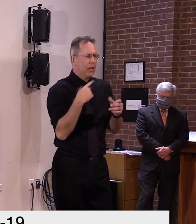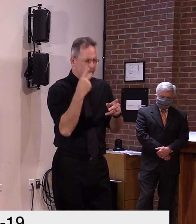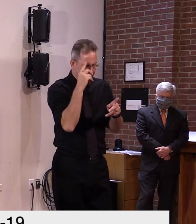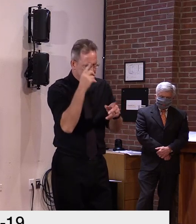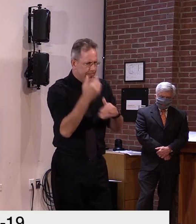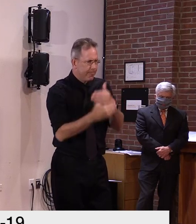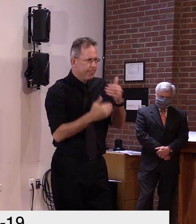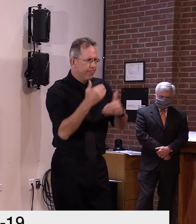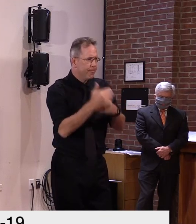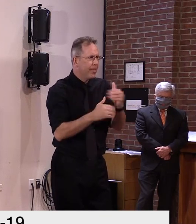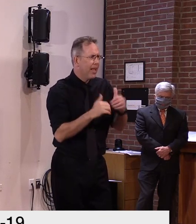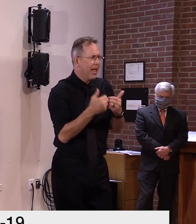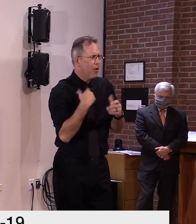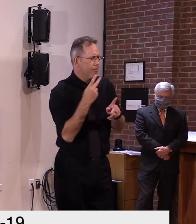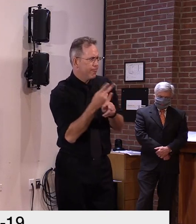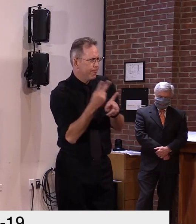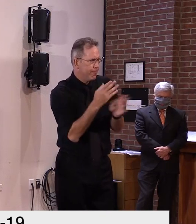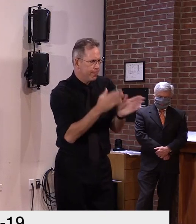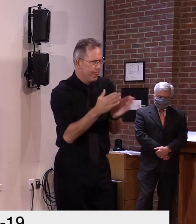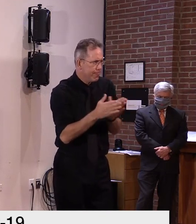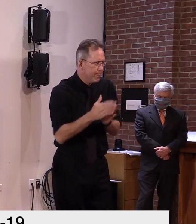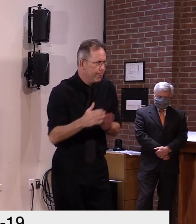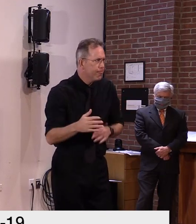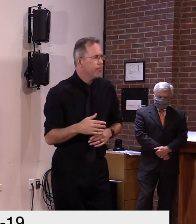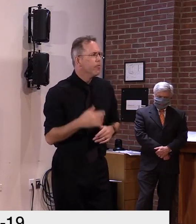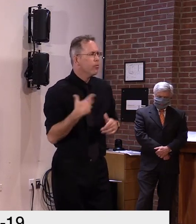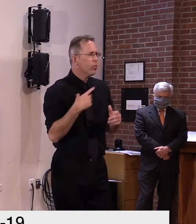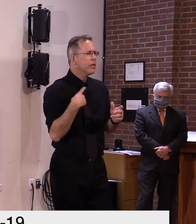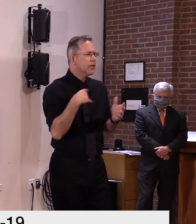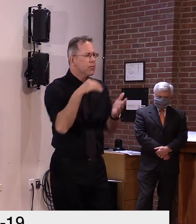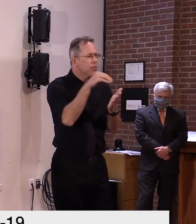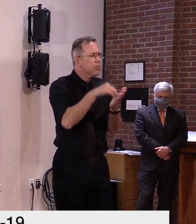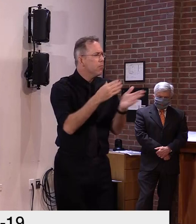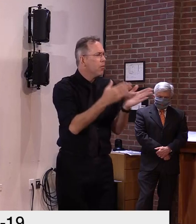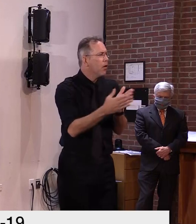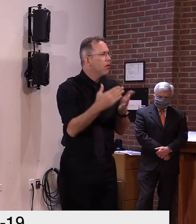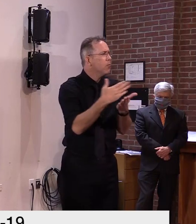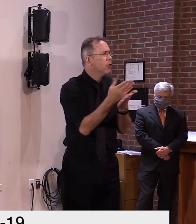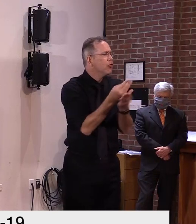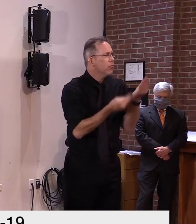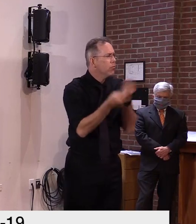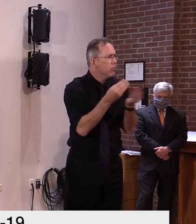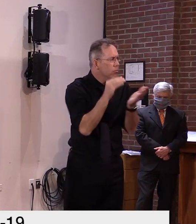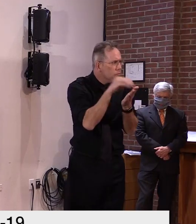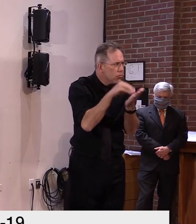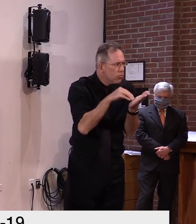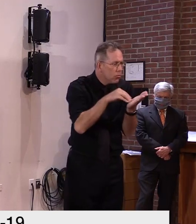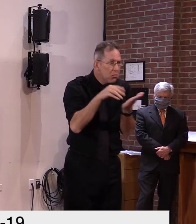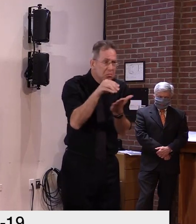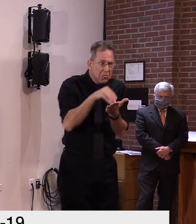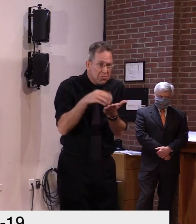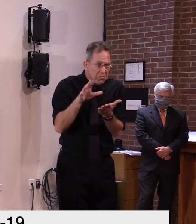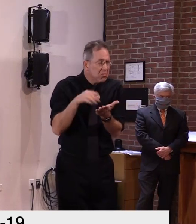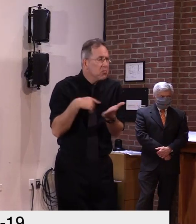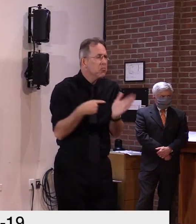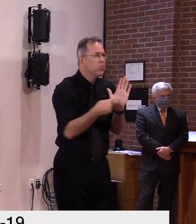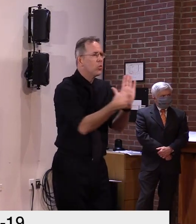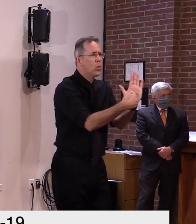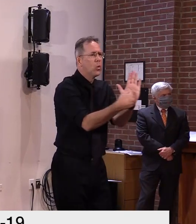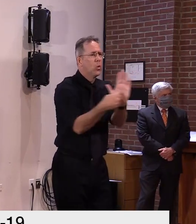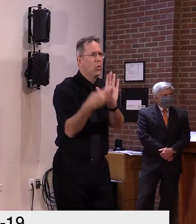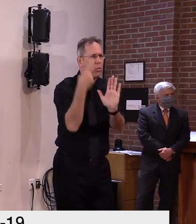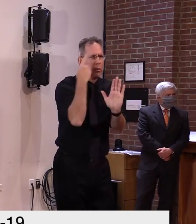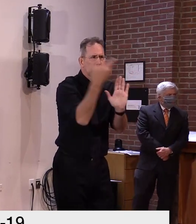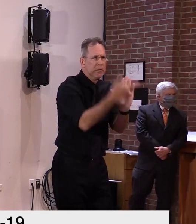I'll present in January that will be balanced, and we'll live within our means, but hopefully we'll receive some help